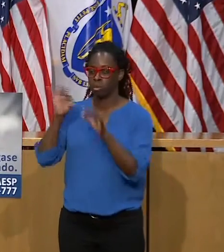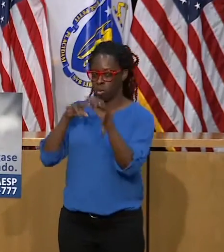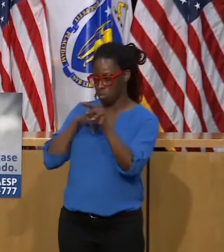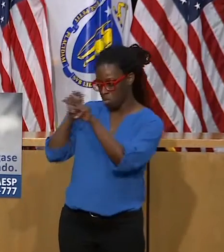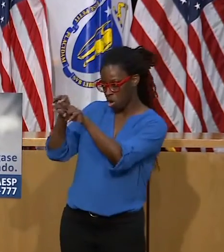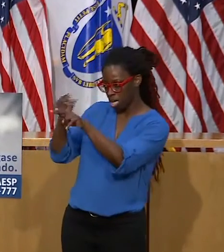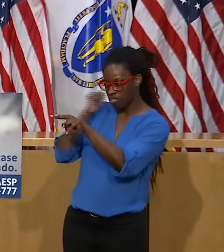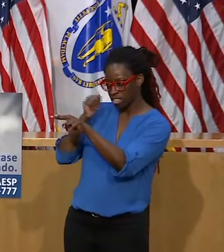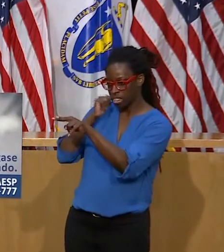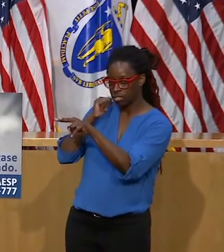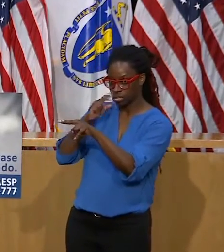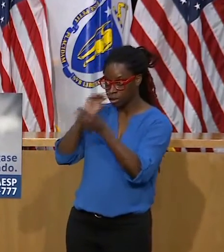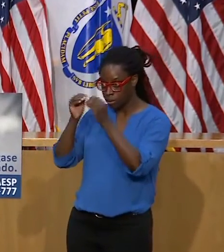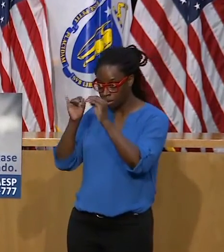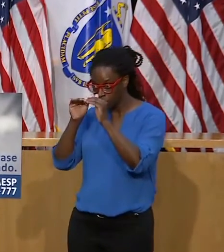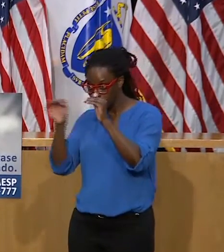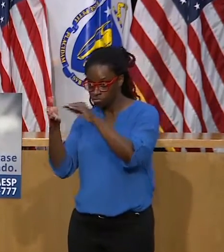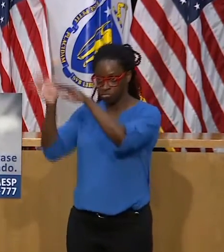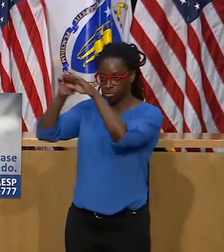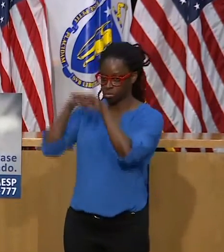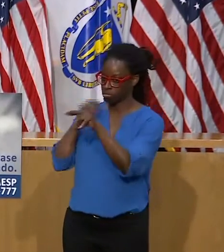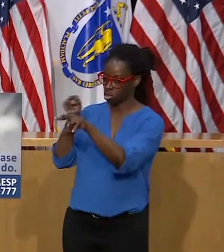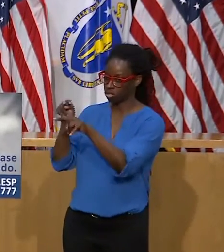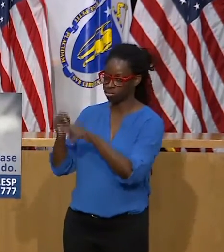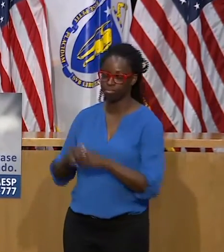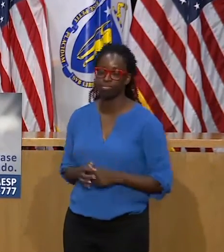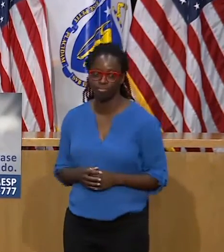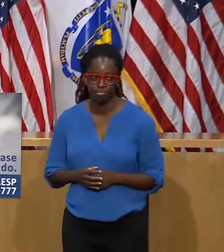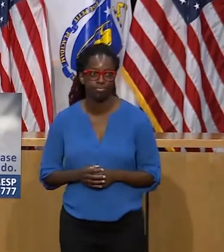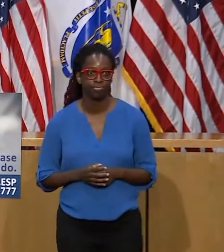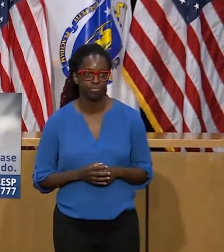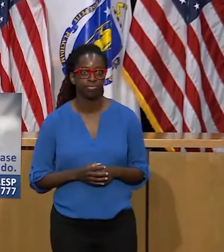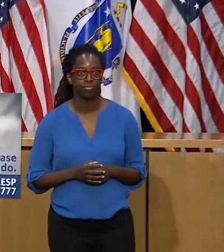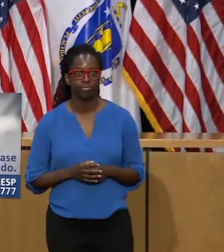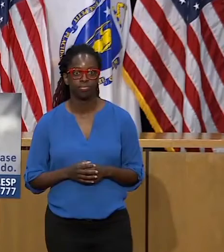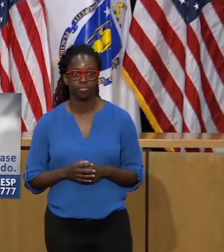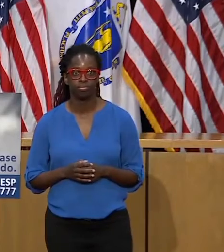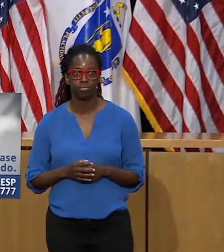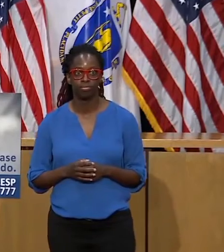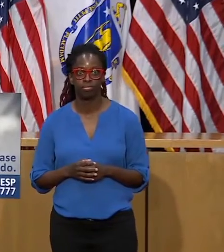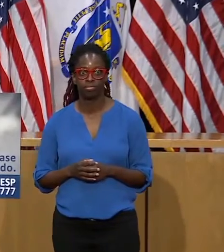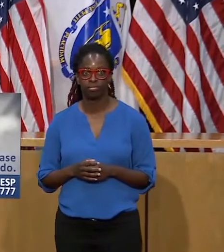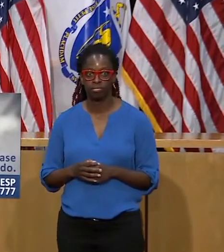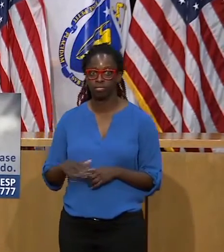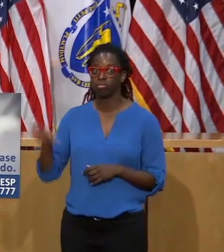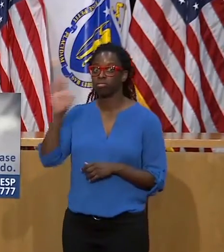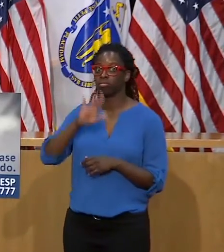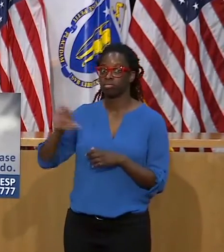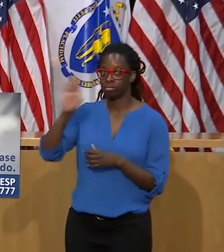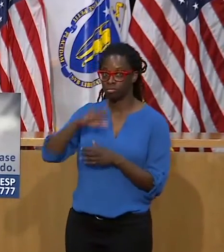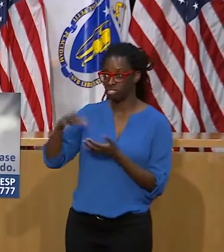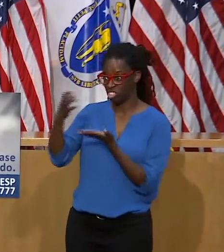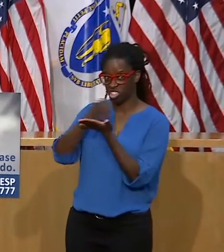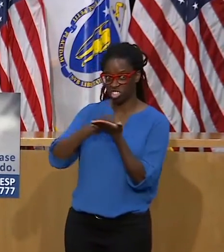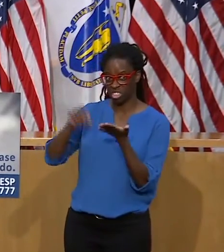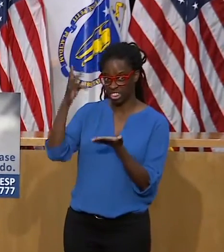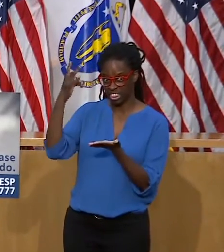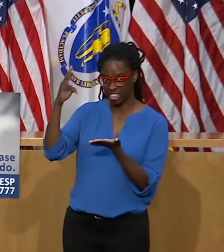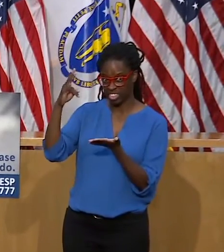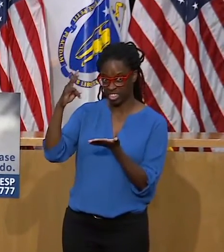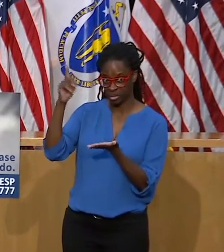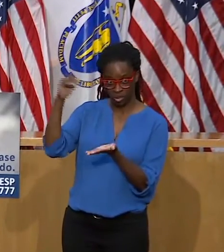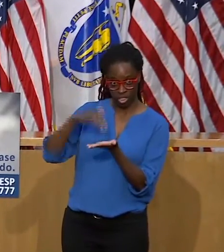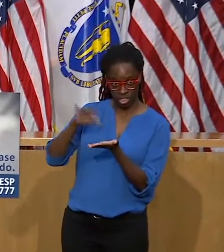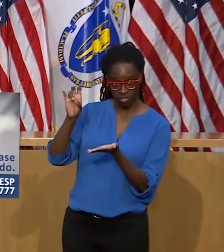than 7,300 COVID-19 tests were reported from across Massachusetts. 172 new positive